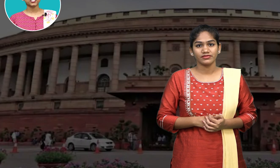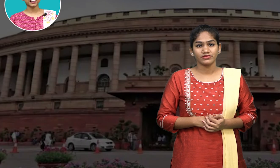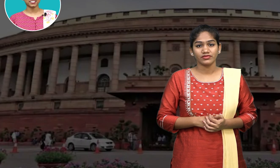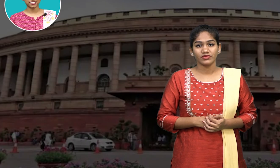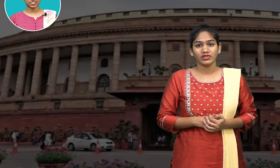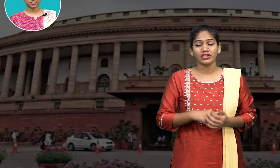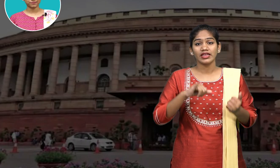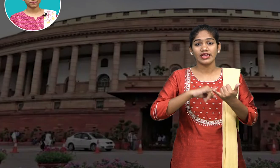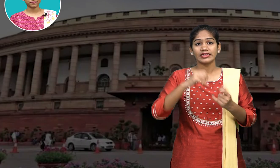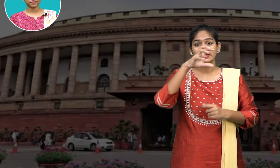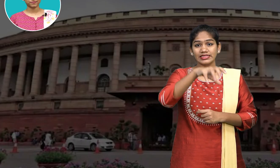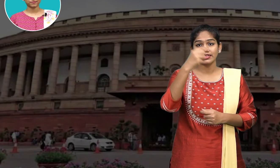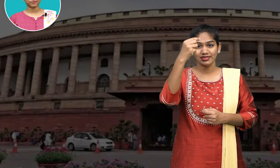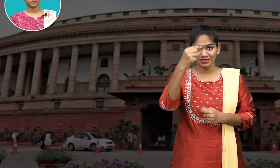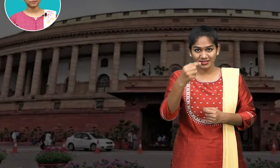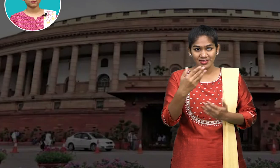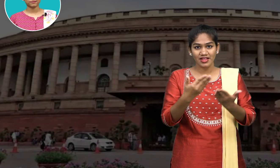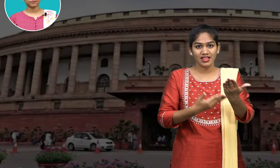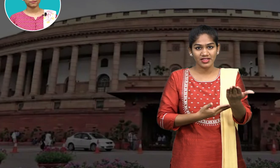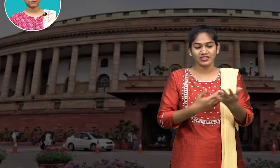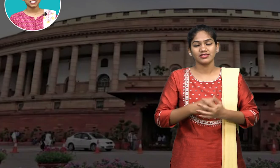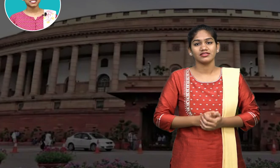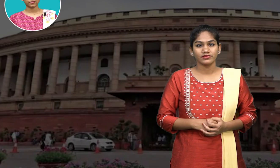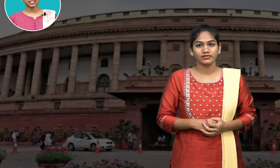The state list.